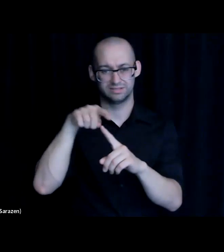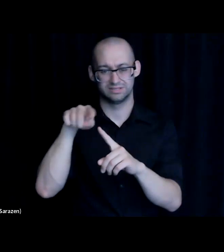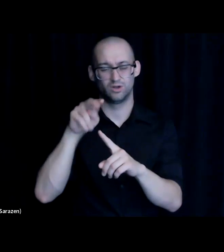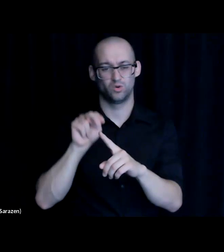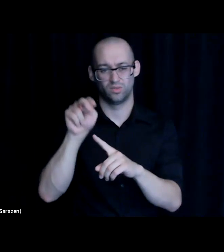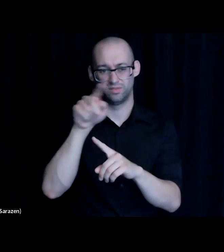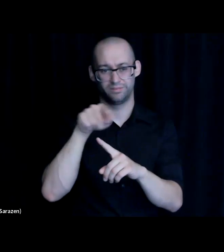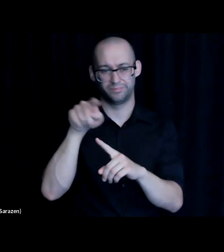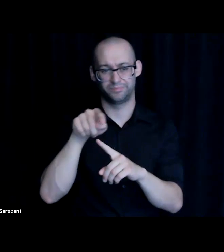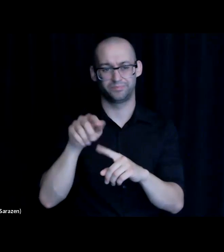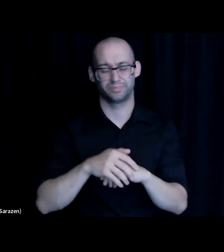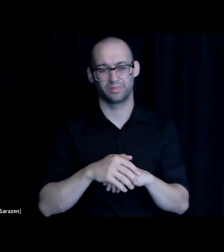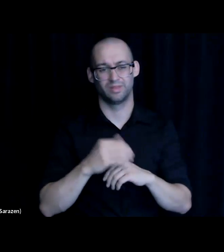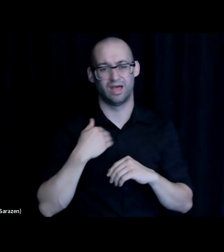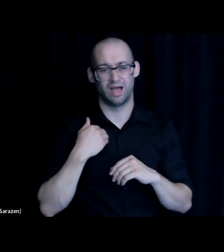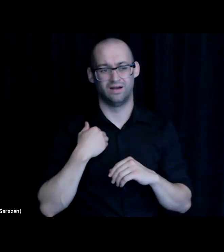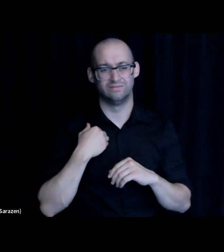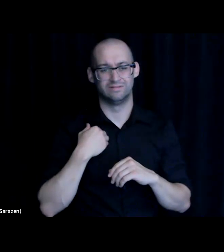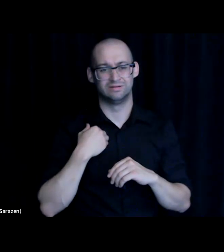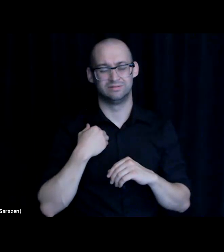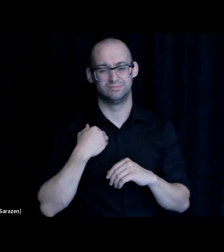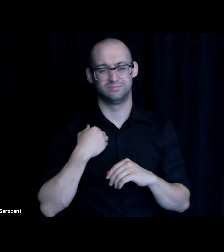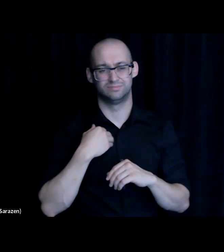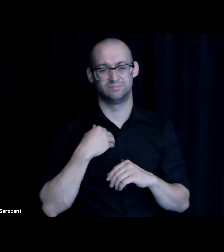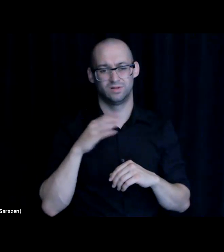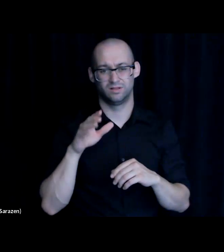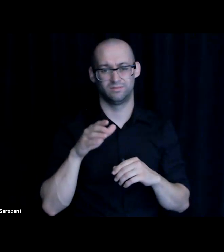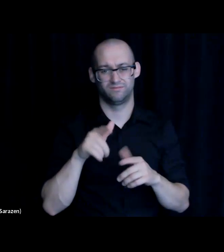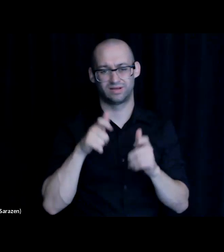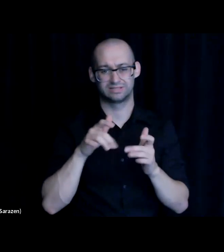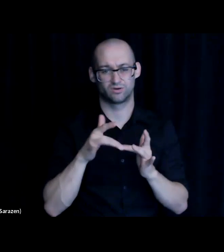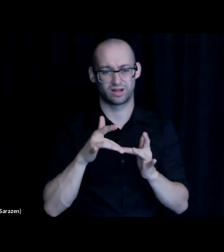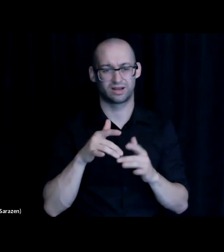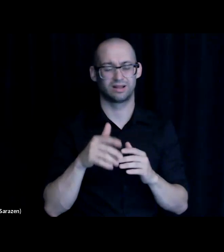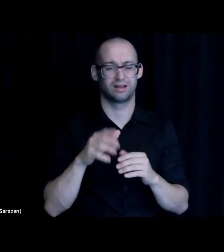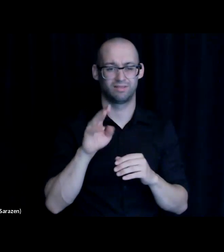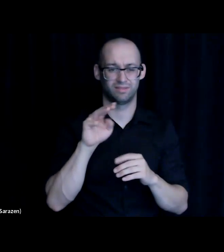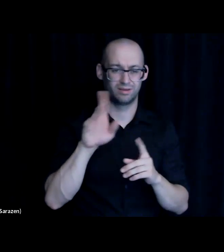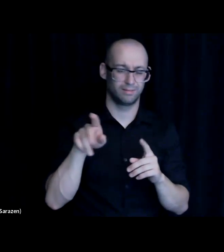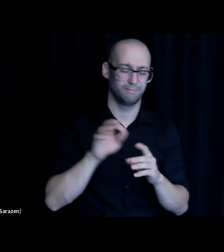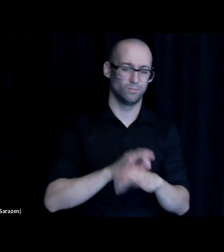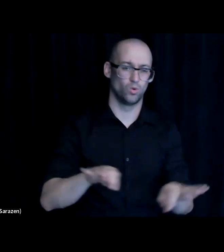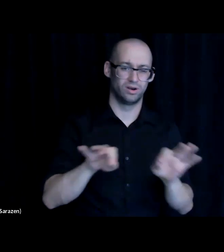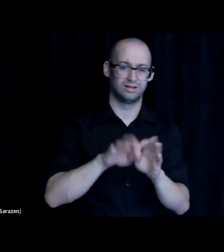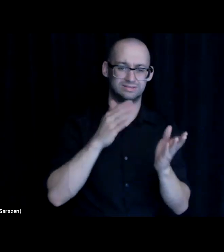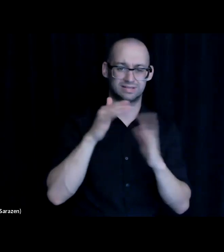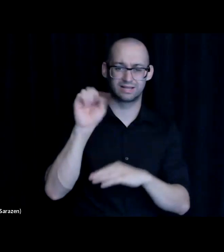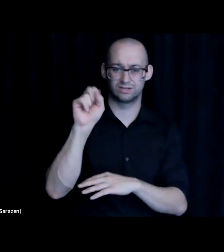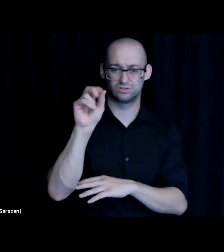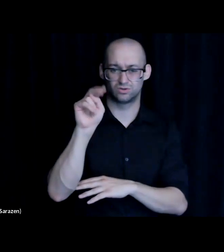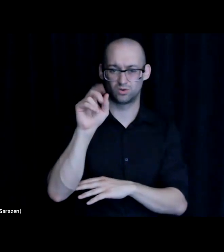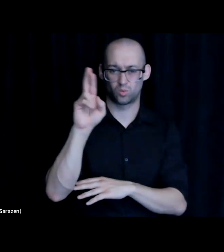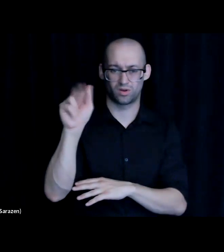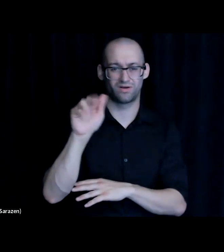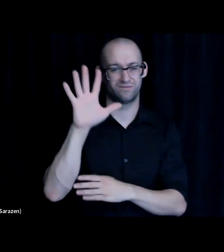access located in our main city, which is Sonora, with about 5,000 people. So 50,000 or